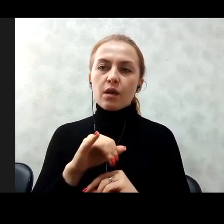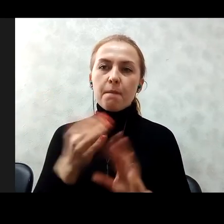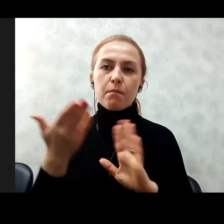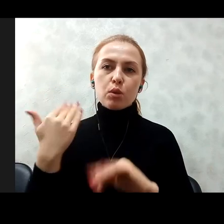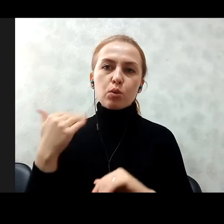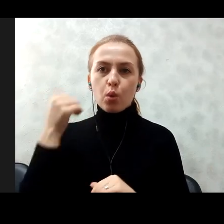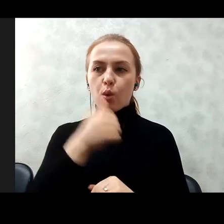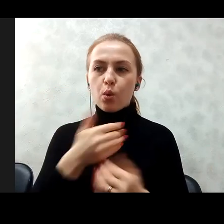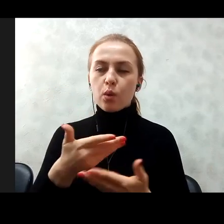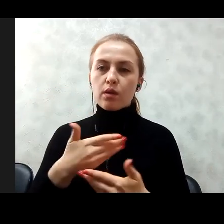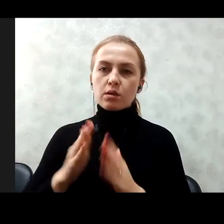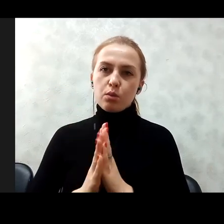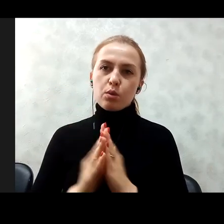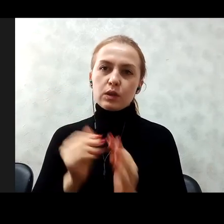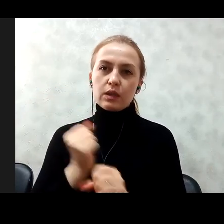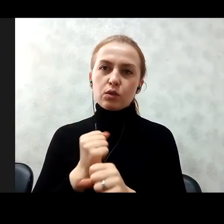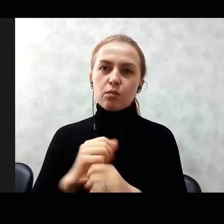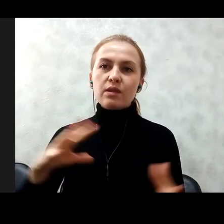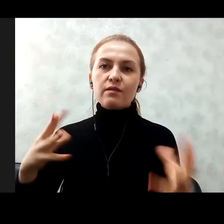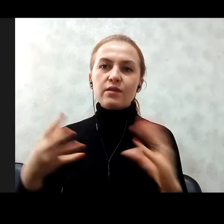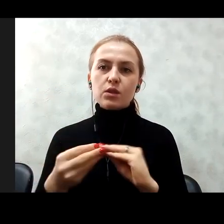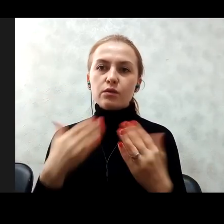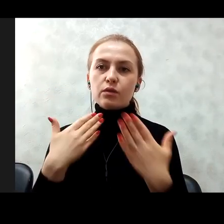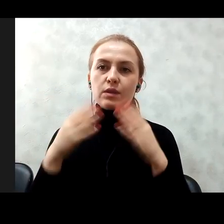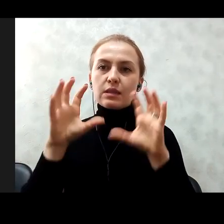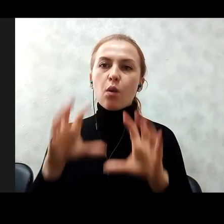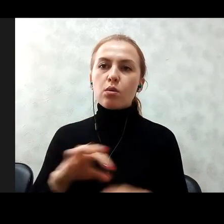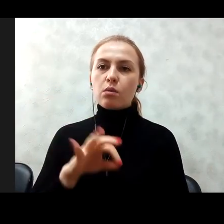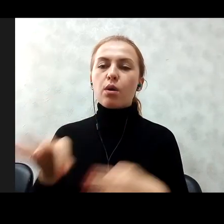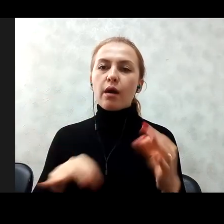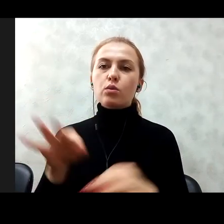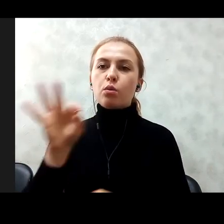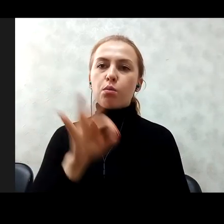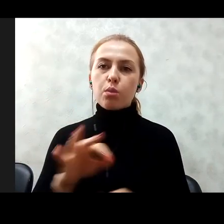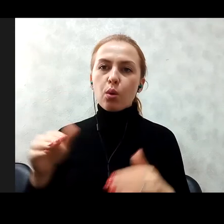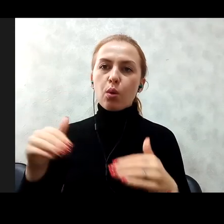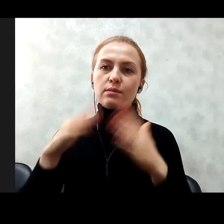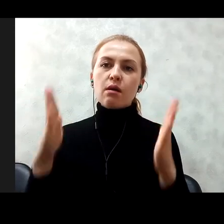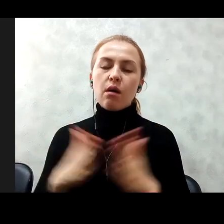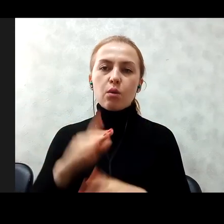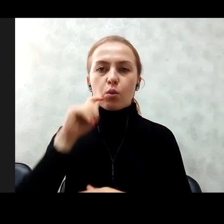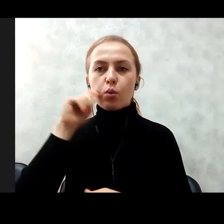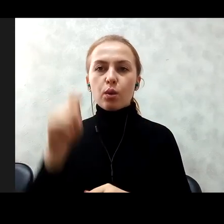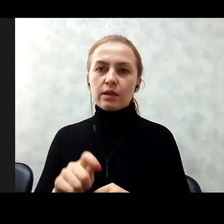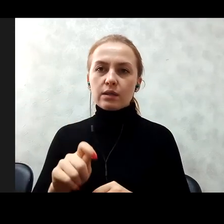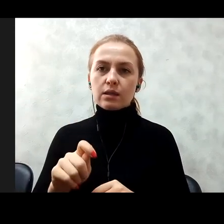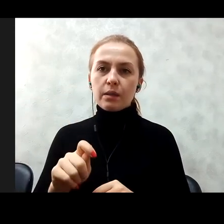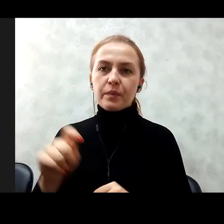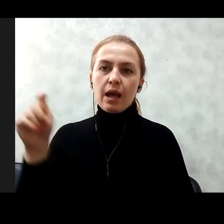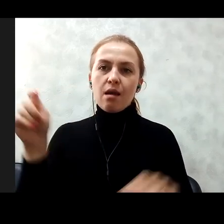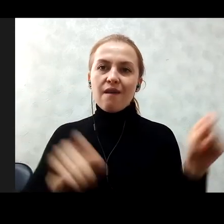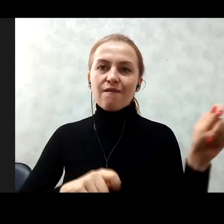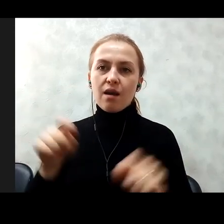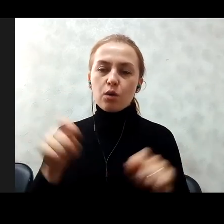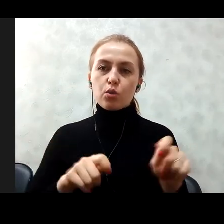where we were able to hold the consultations and produce the draft opinion in just a matter of a few weeks.